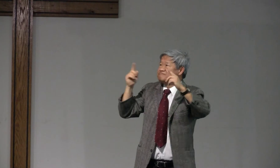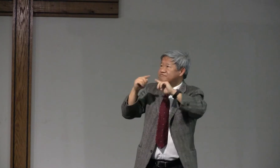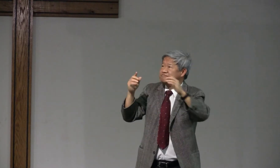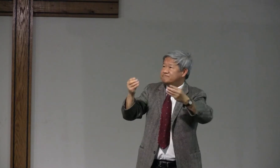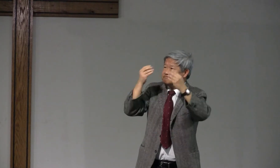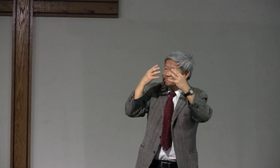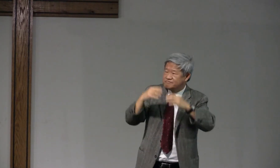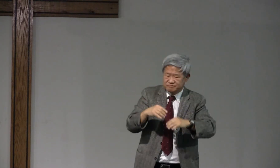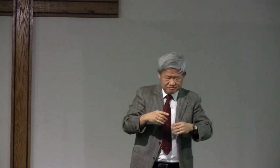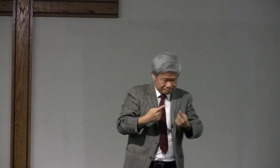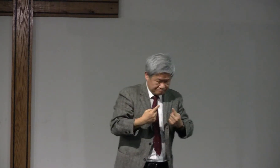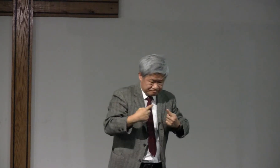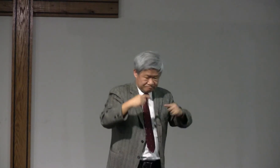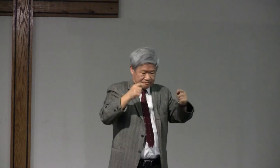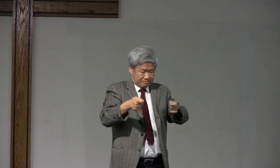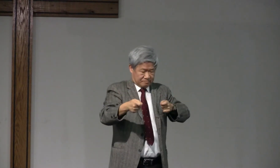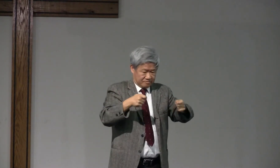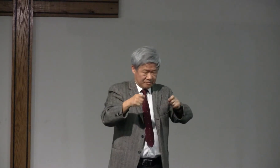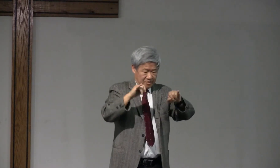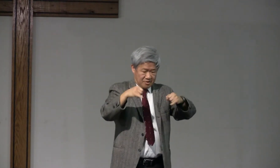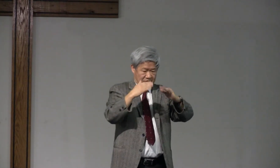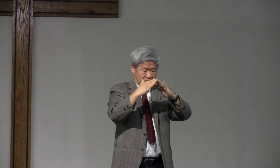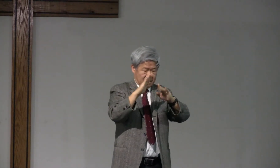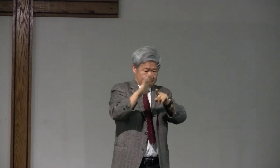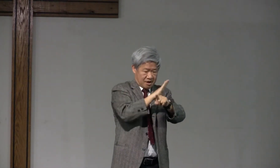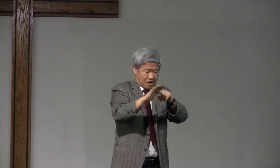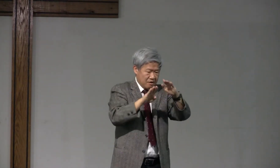He obeyed the covenant and the law.